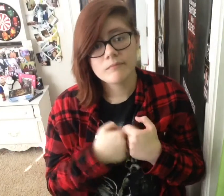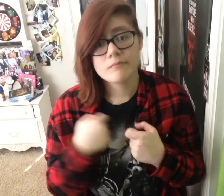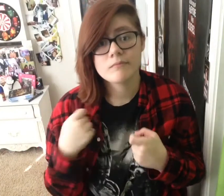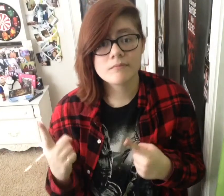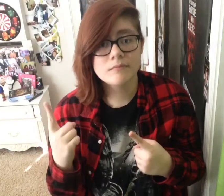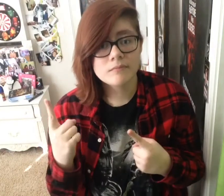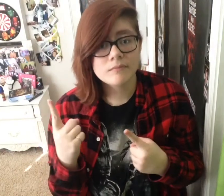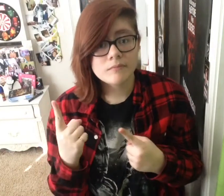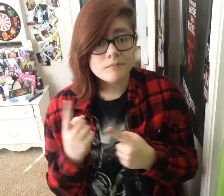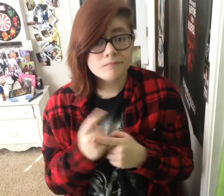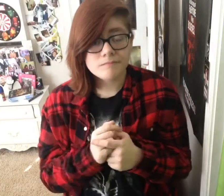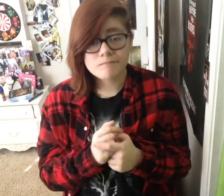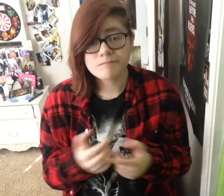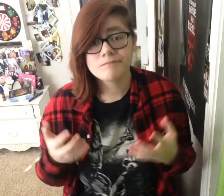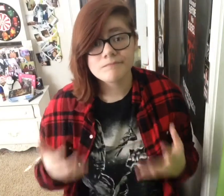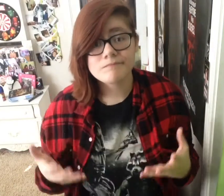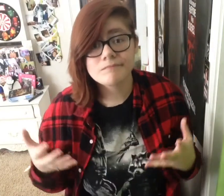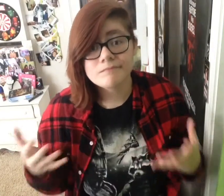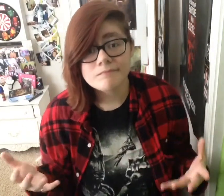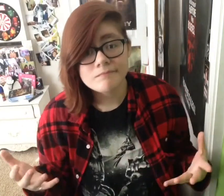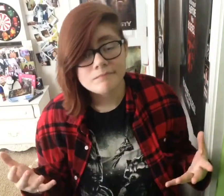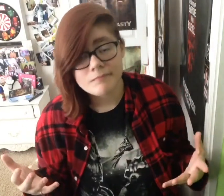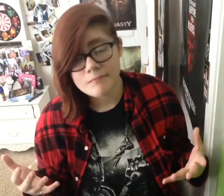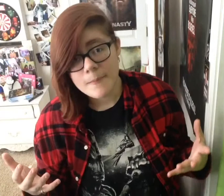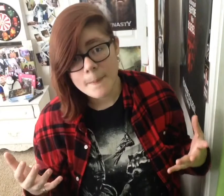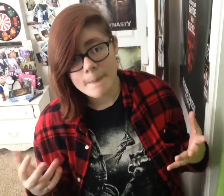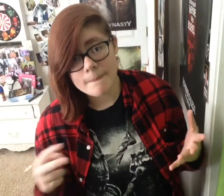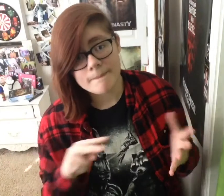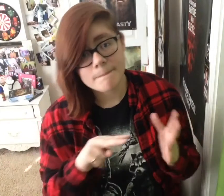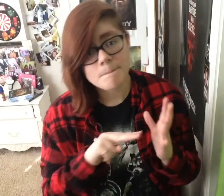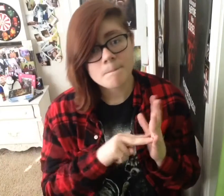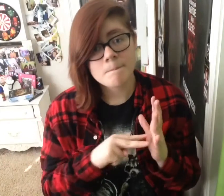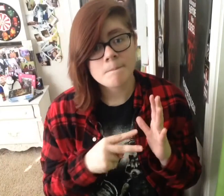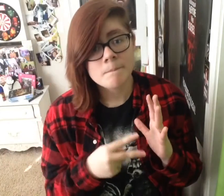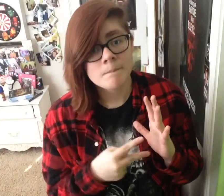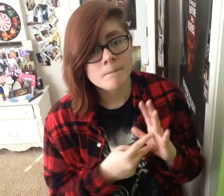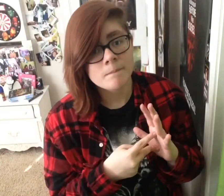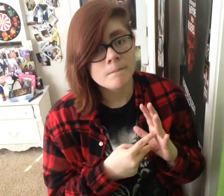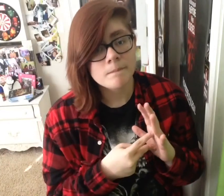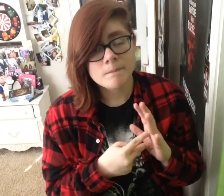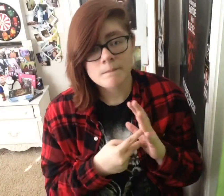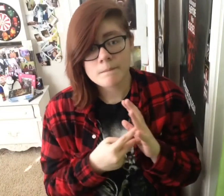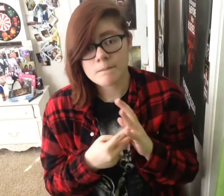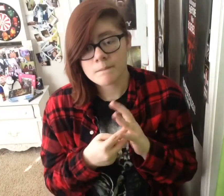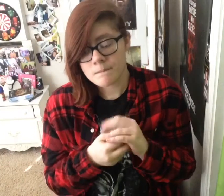so we go to some things we're meant to be